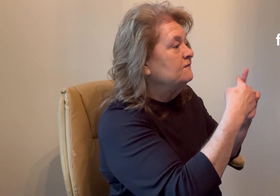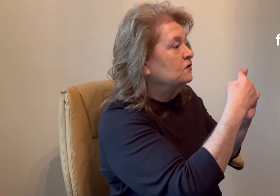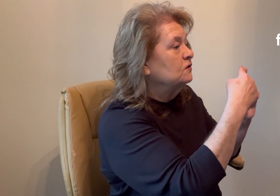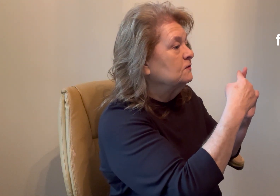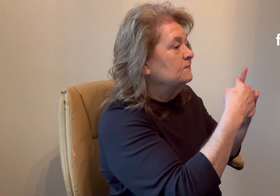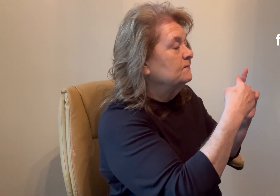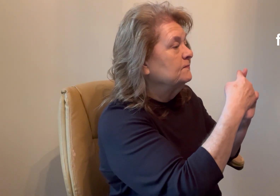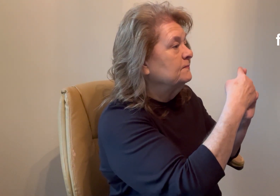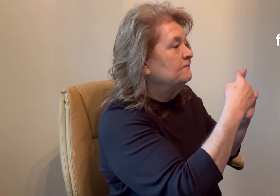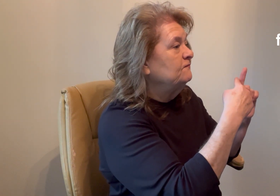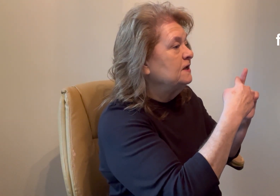Fever,